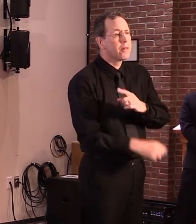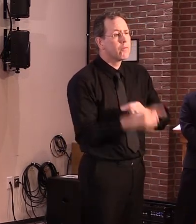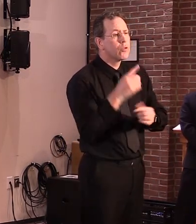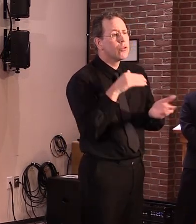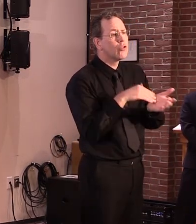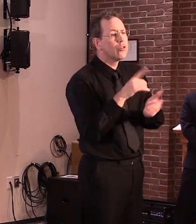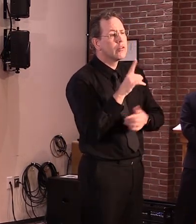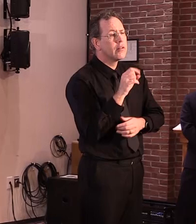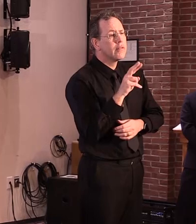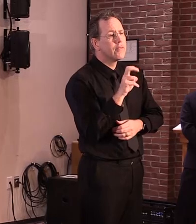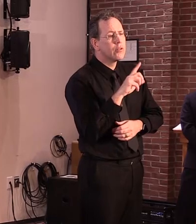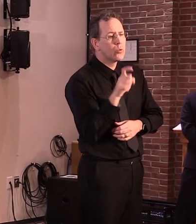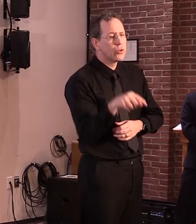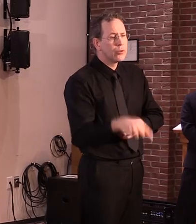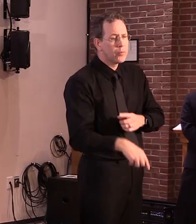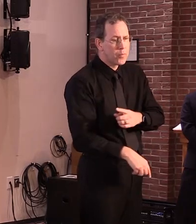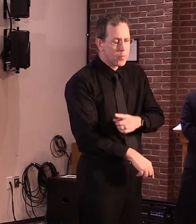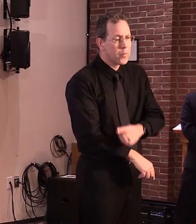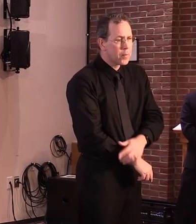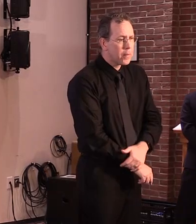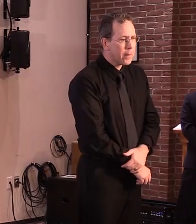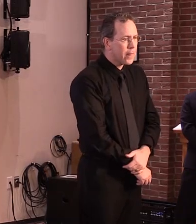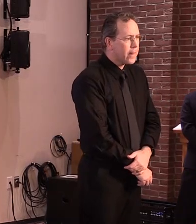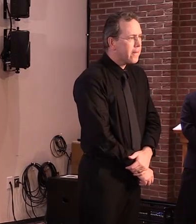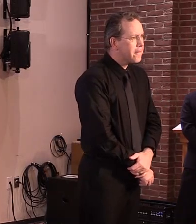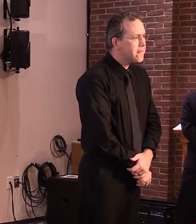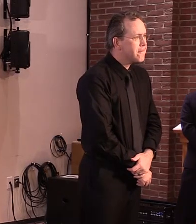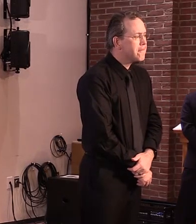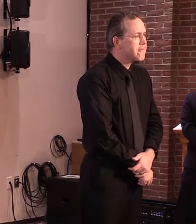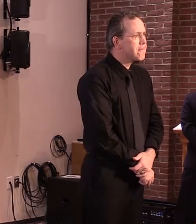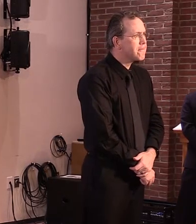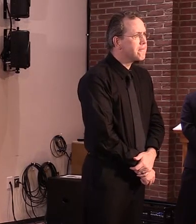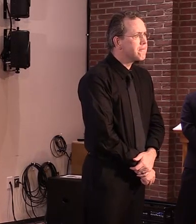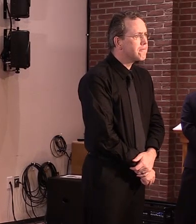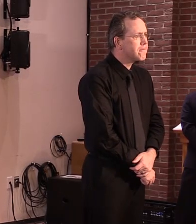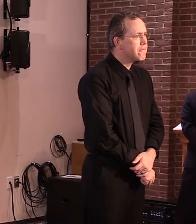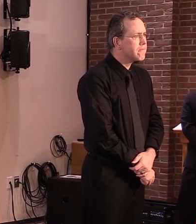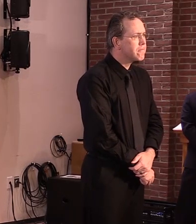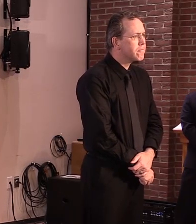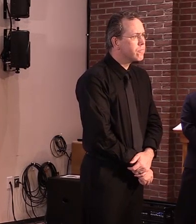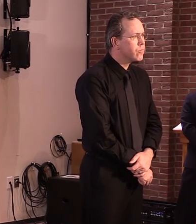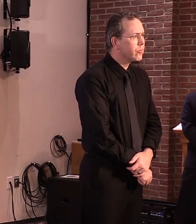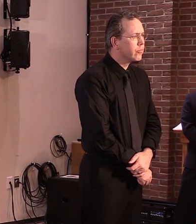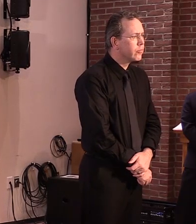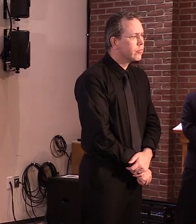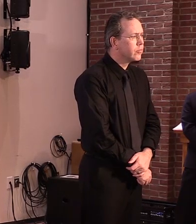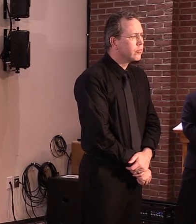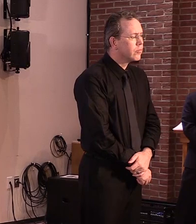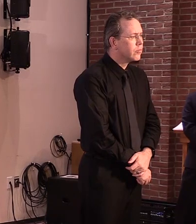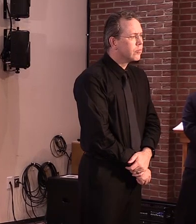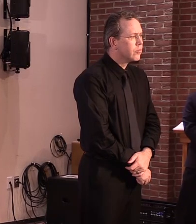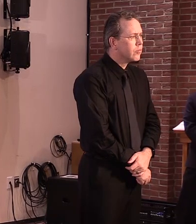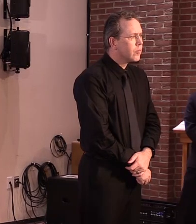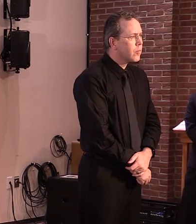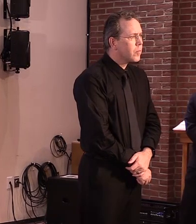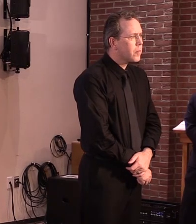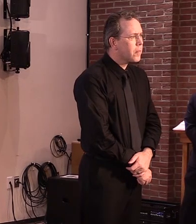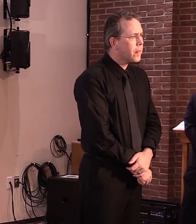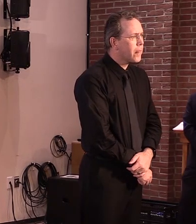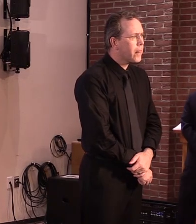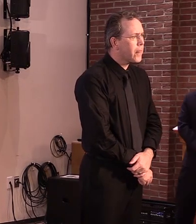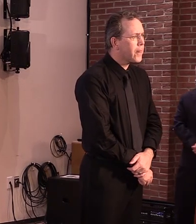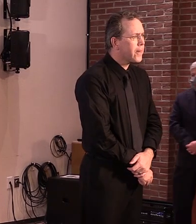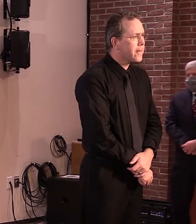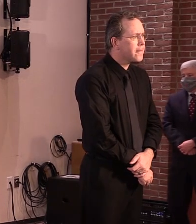of the restaurant owners have said to me that they don't understand why they have to keep customers' information for the contact tracing when other businesses